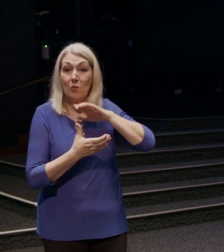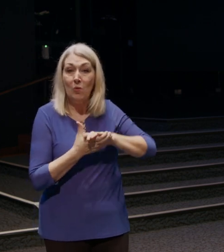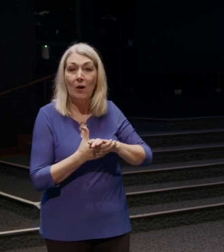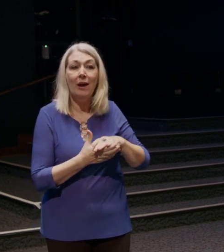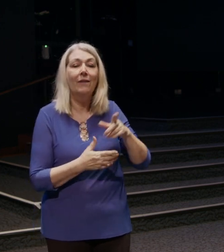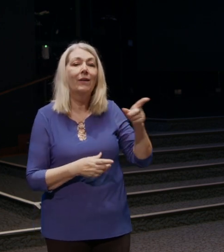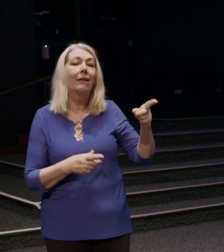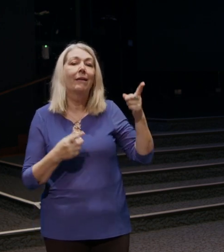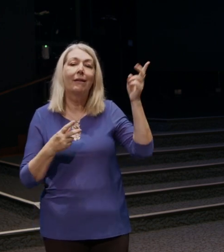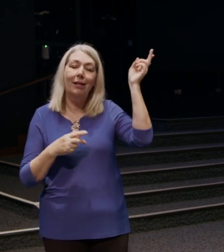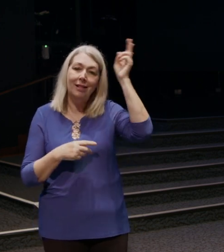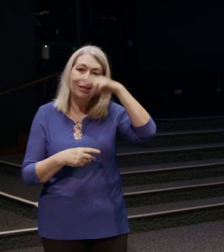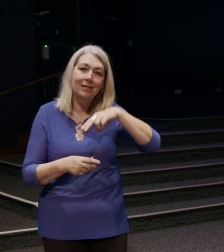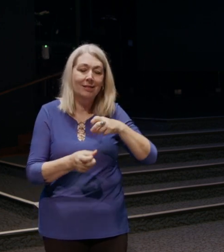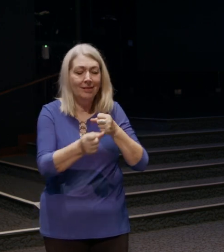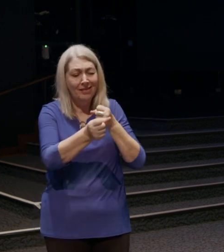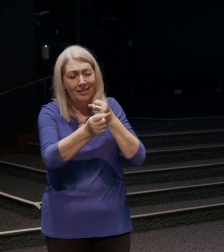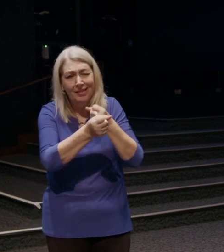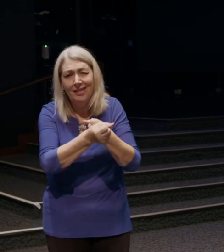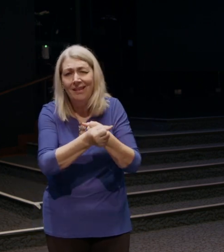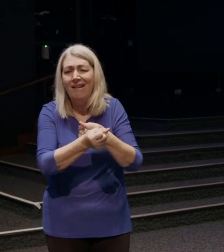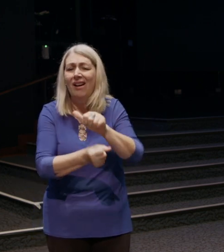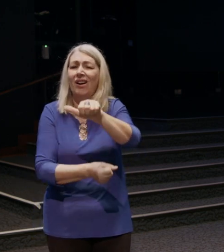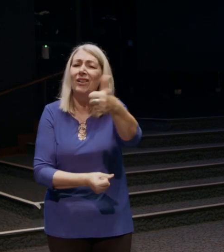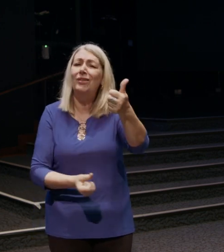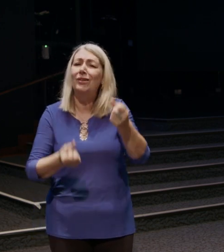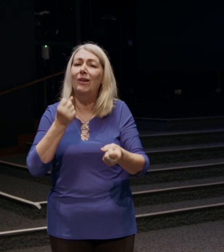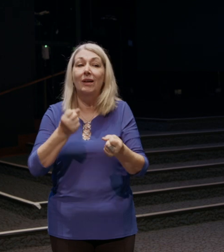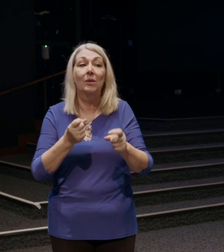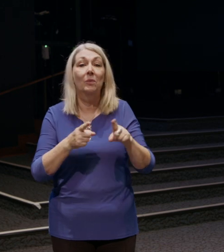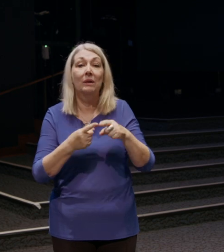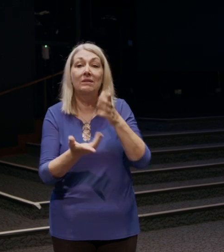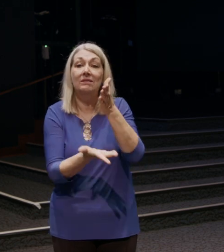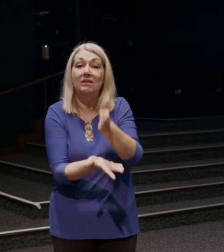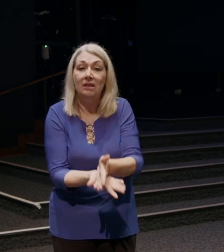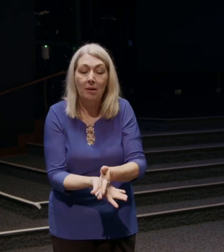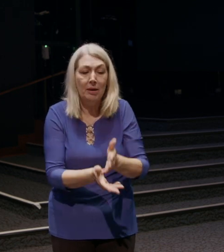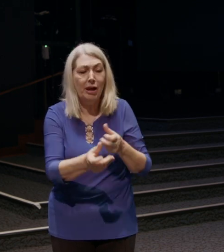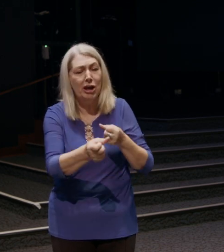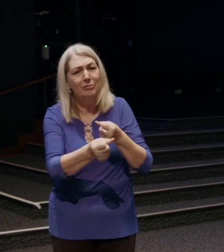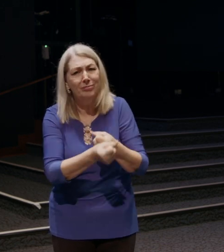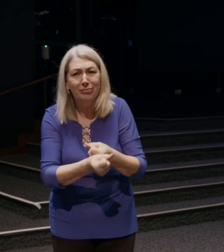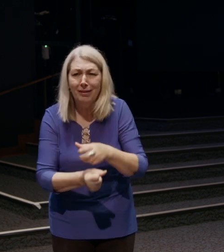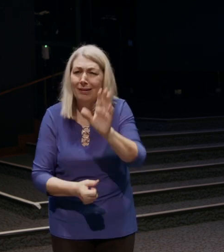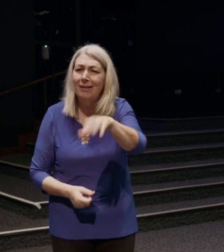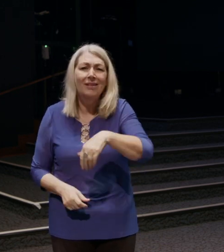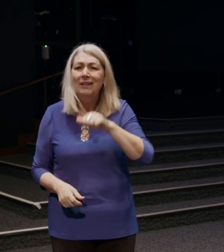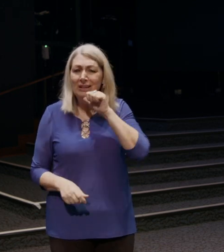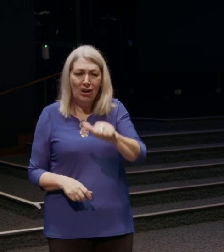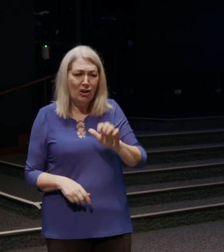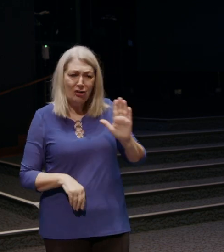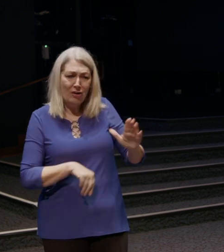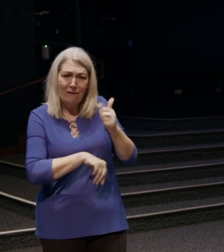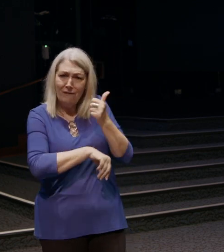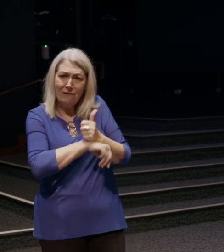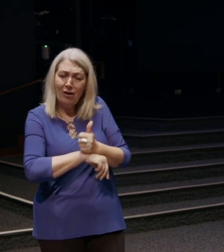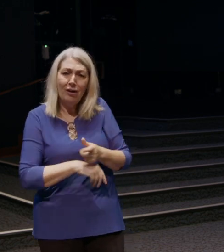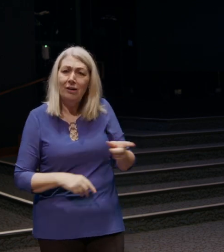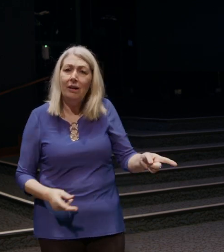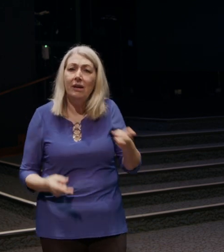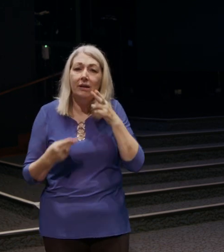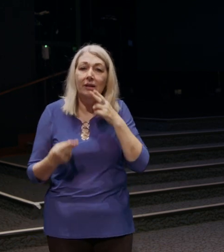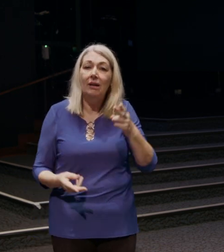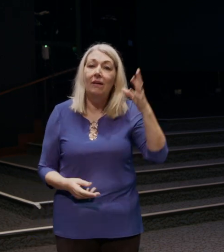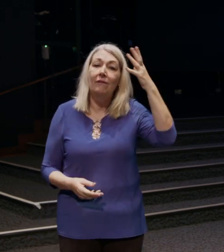the rear of another car at a stop sign. It wasn't her fault. She dropped something in the